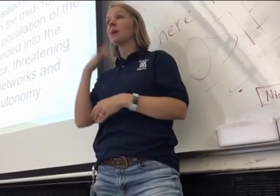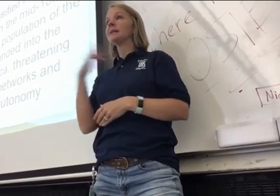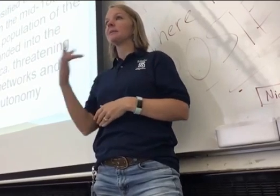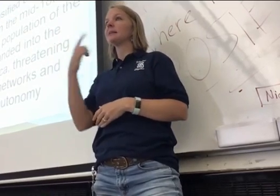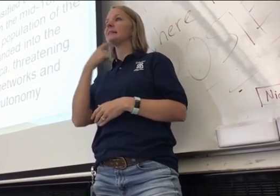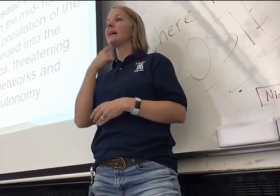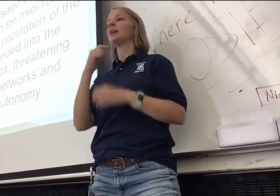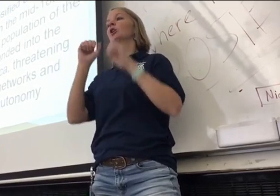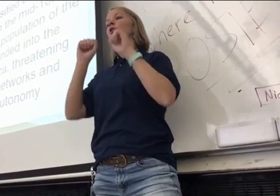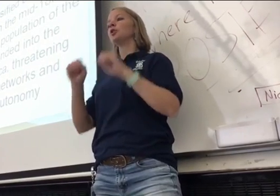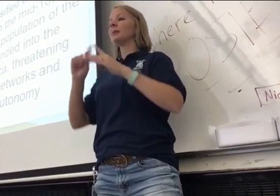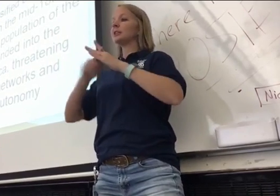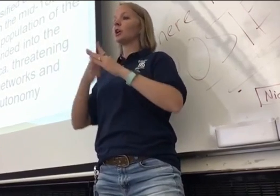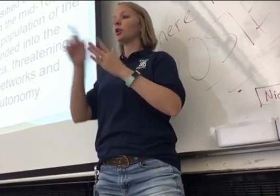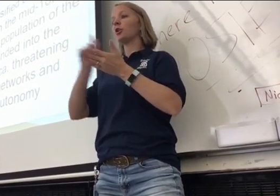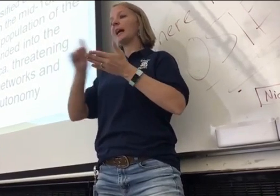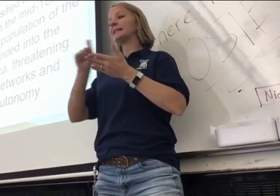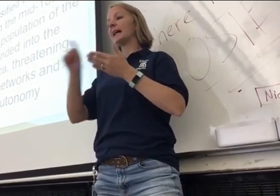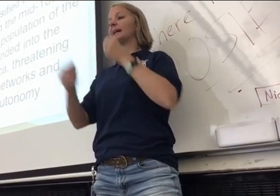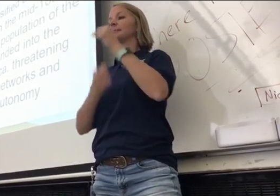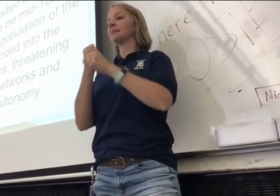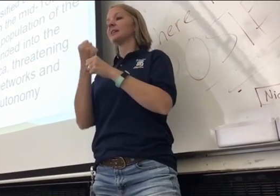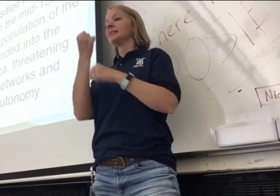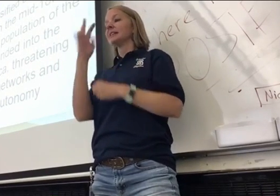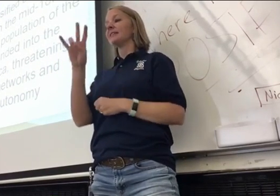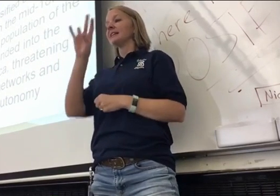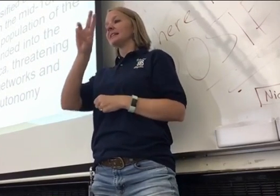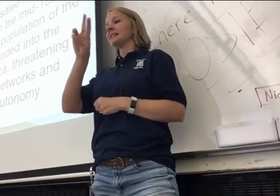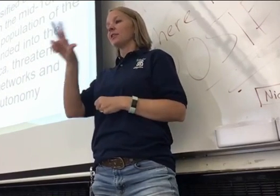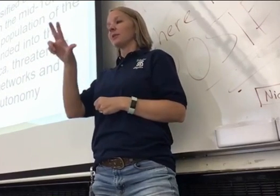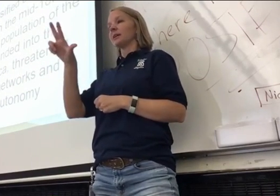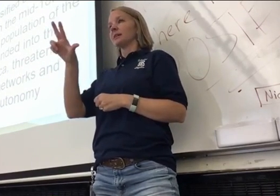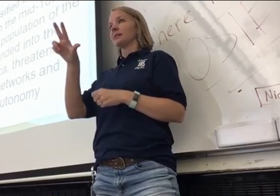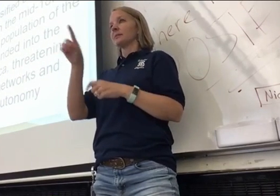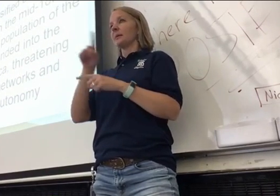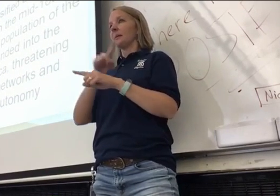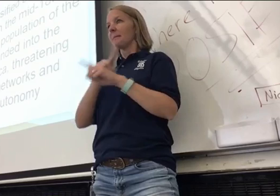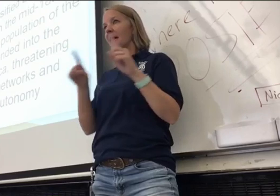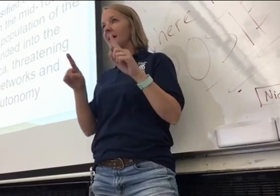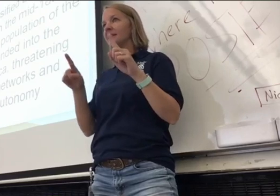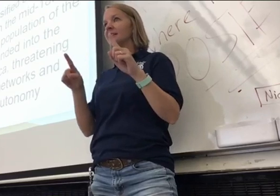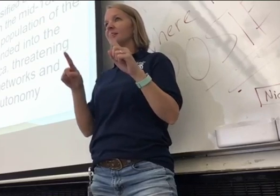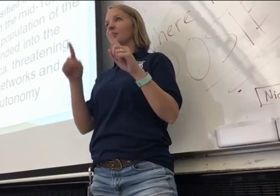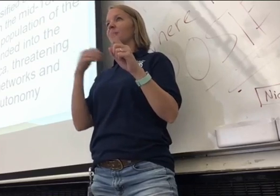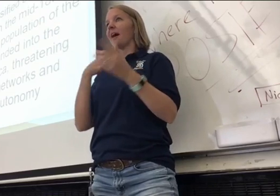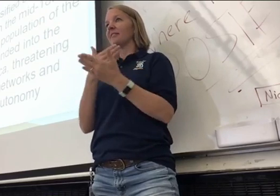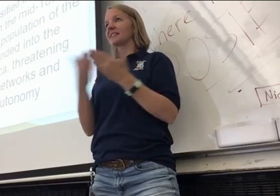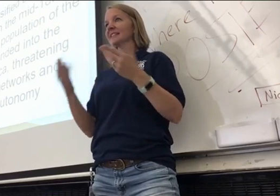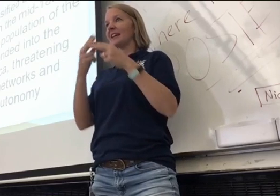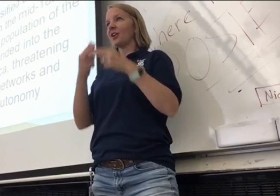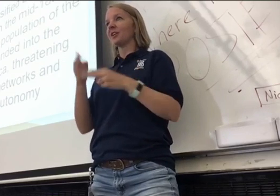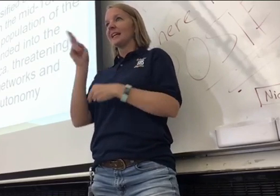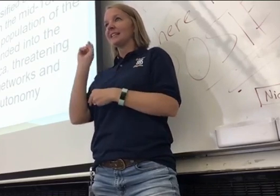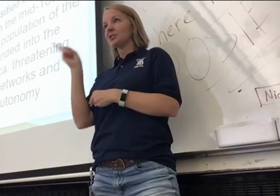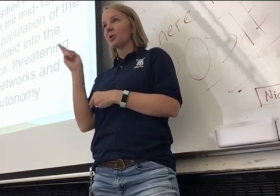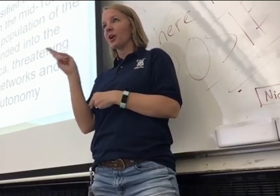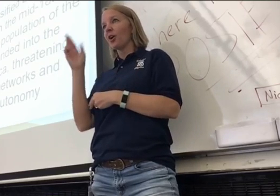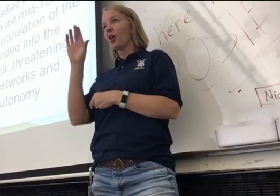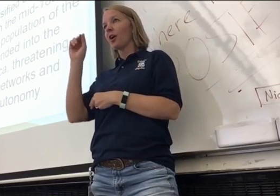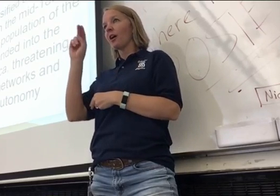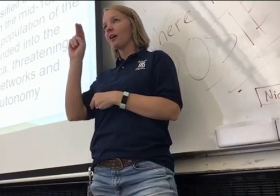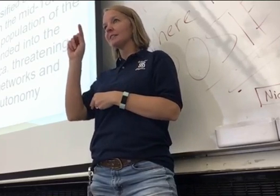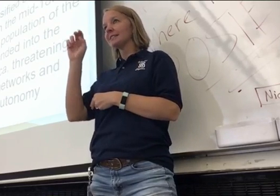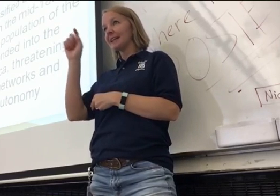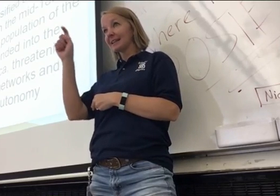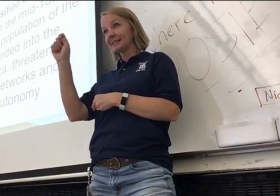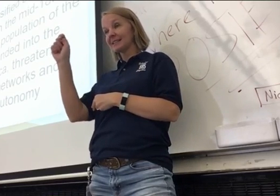say you may start your essay in the year 1763. However, you have this thing called historical context on their essays,